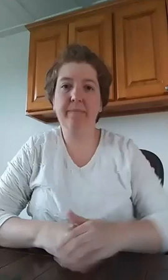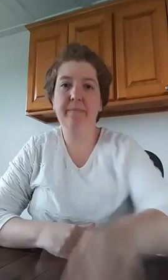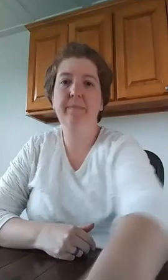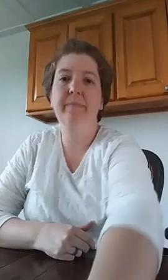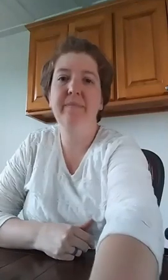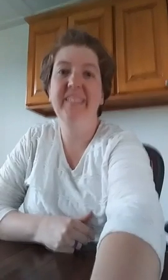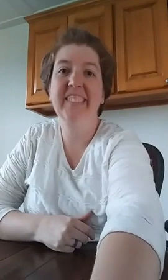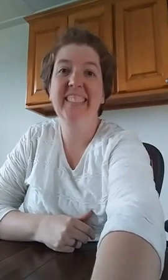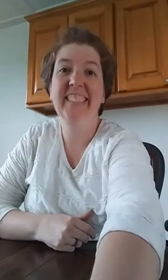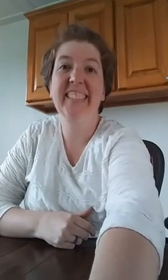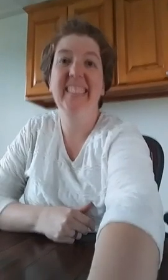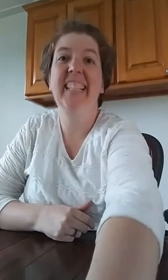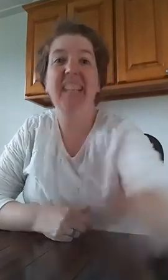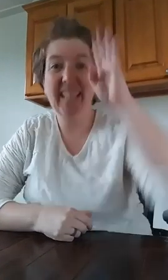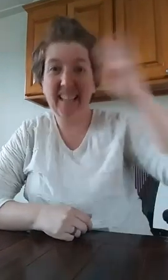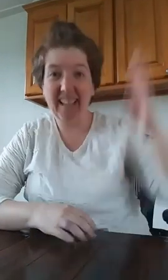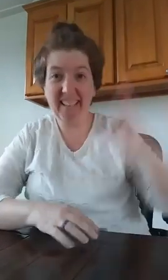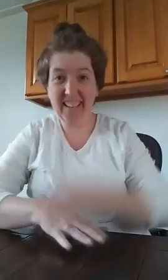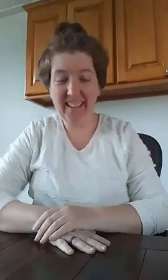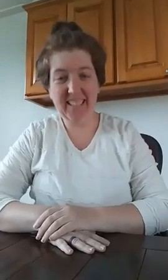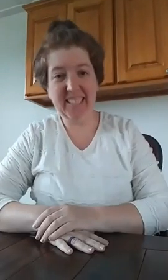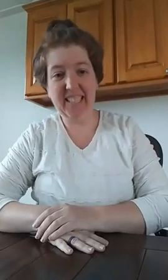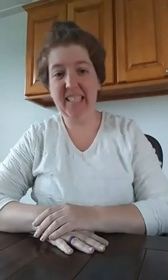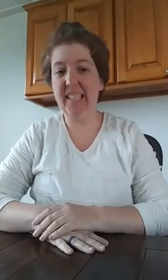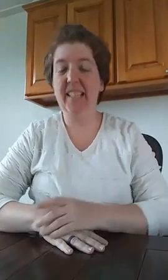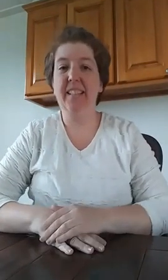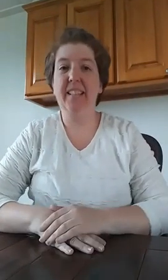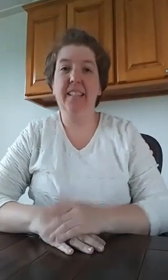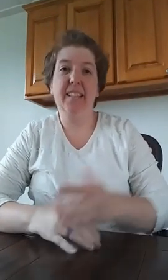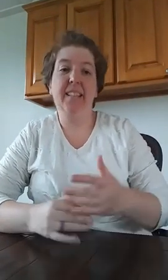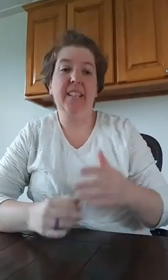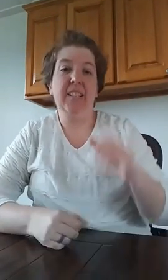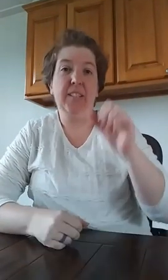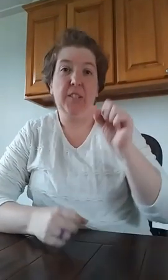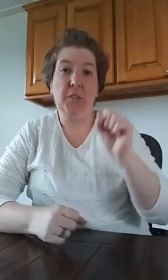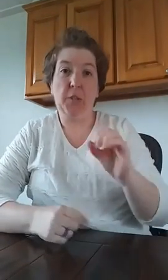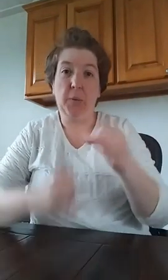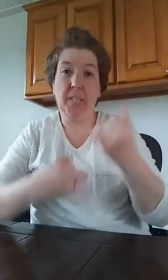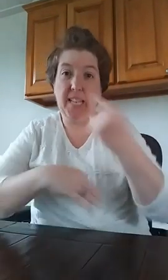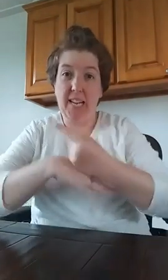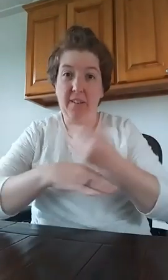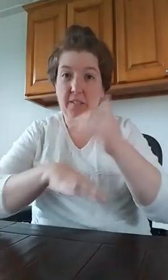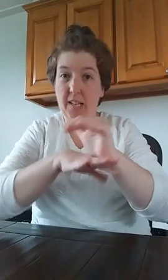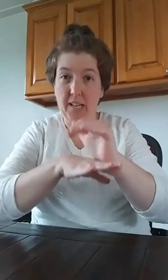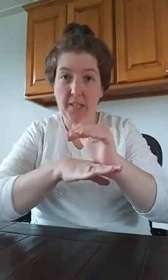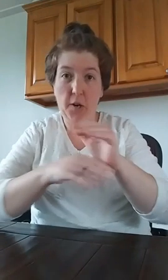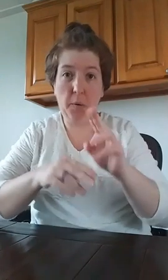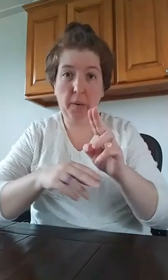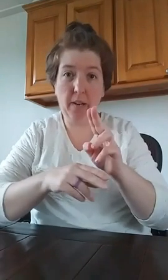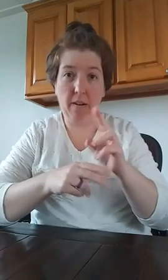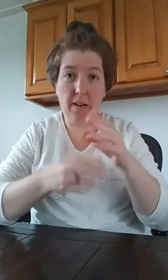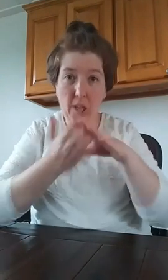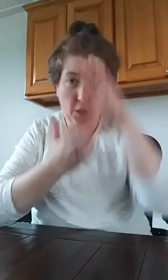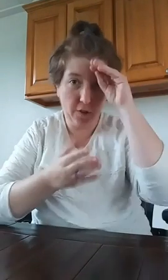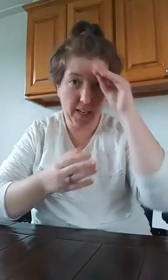hi guys so today or tonight we are learning